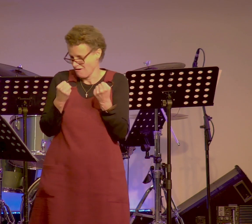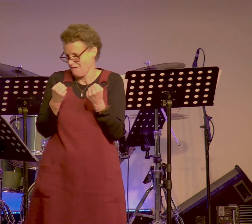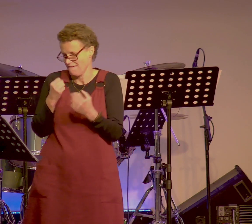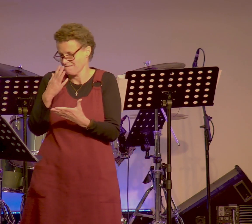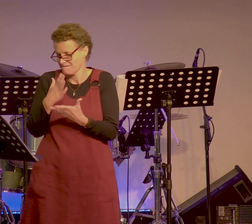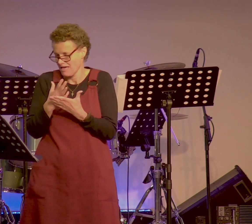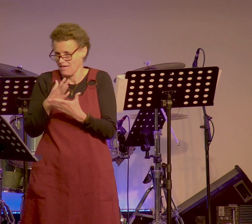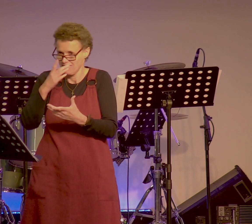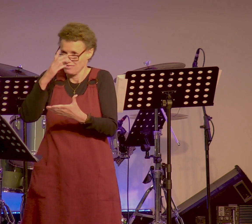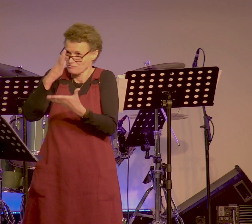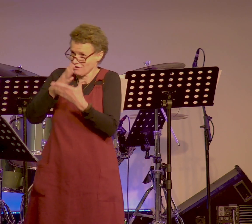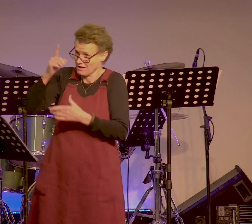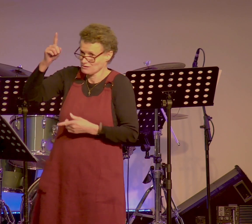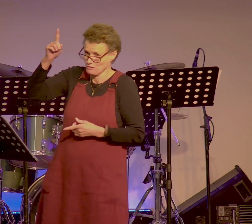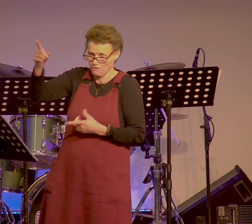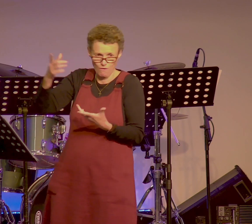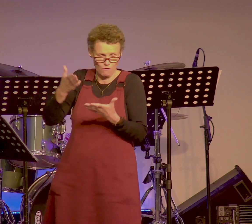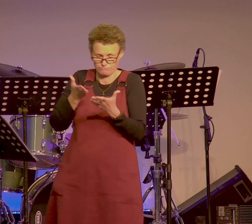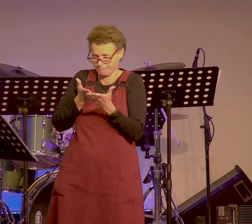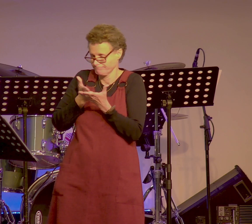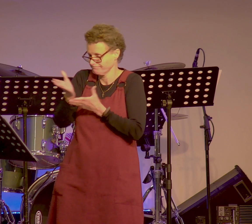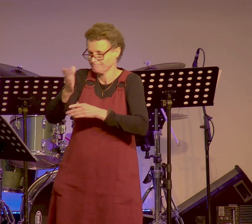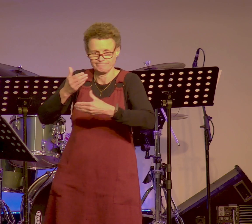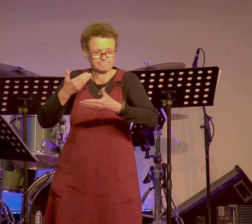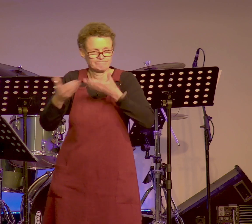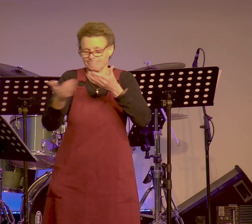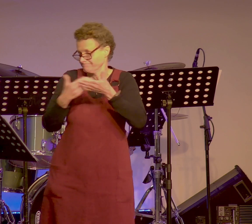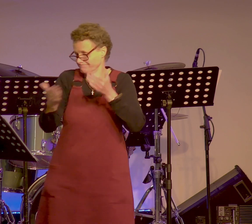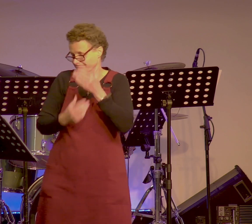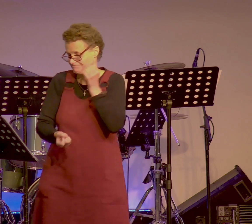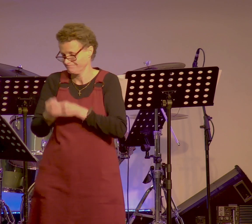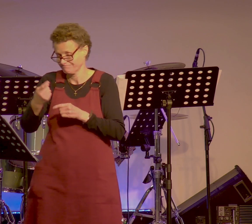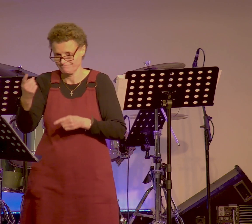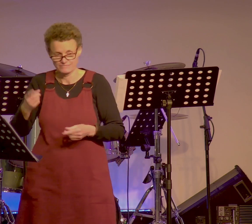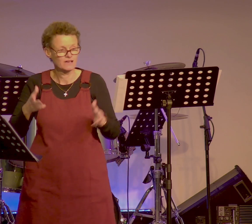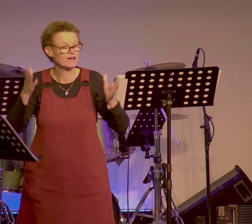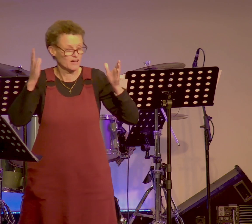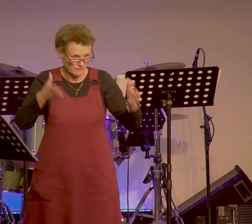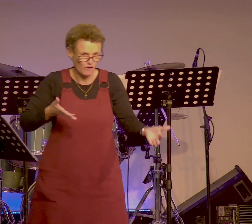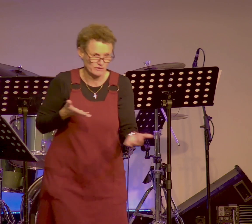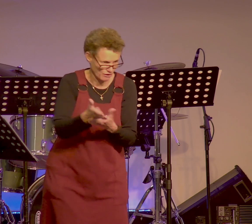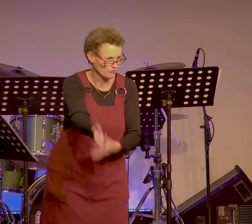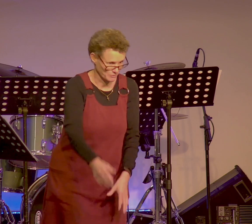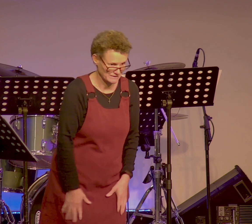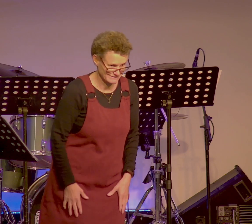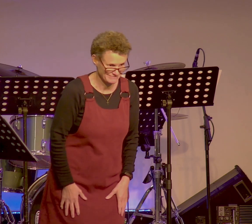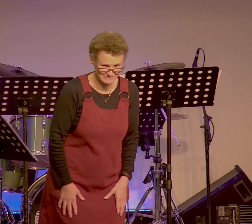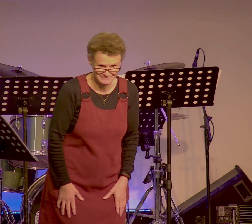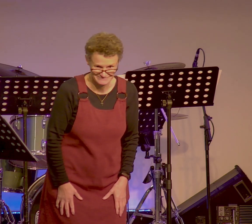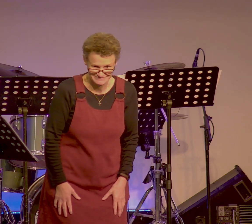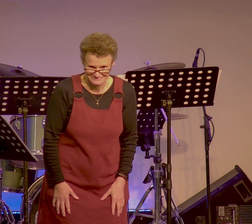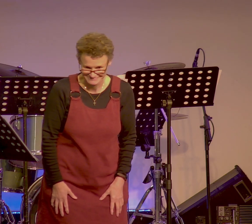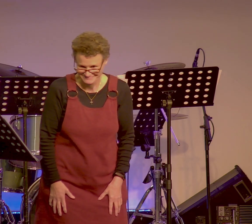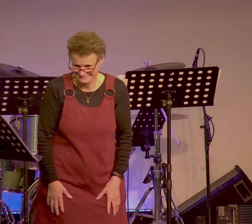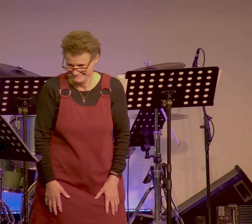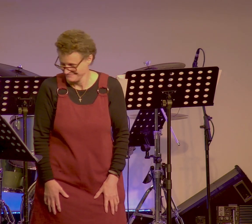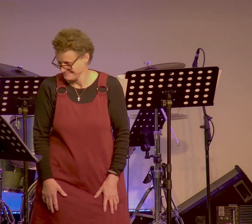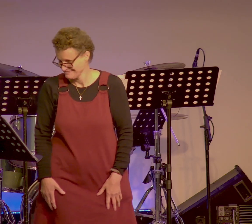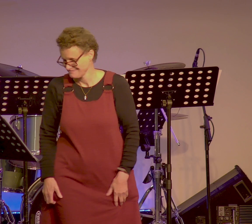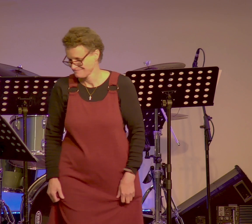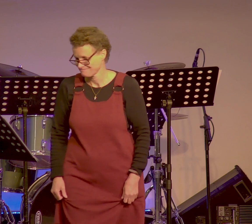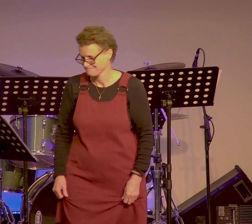So if you want to have strong faith in God, we're going to have to go through it no matter what. We really